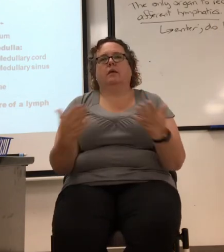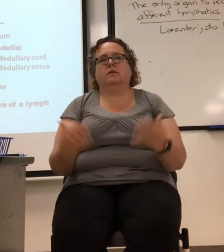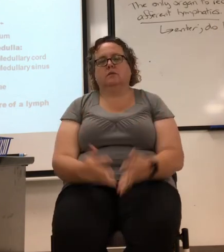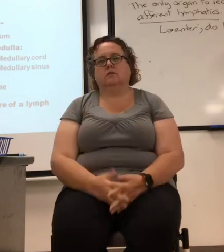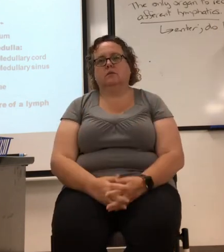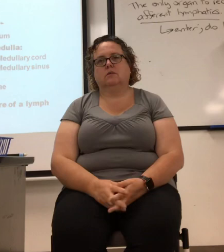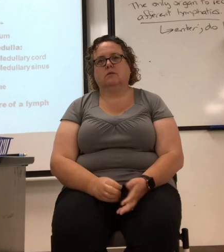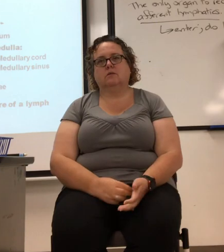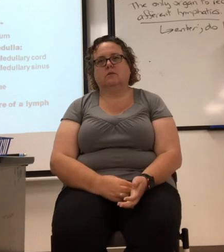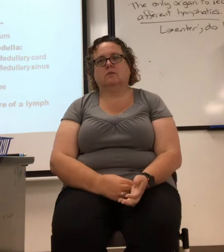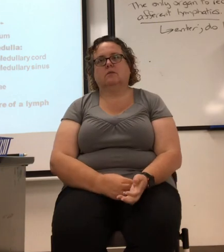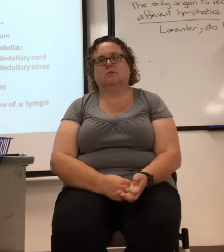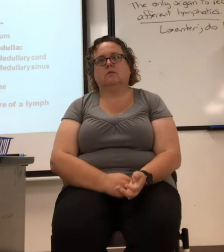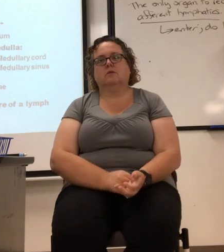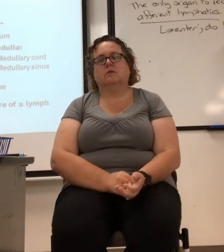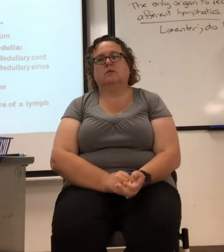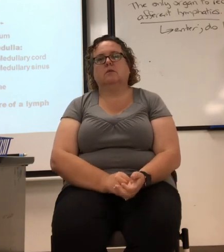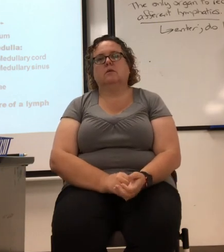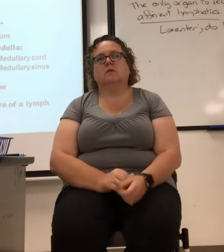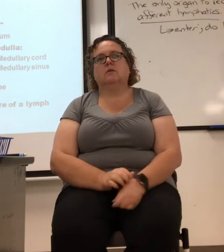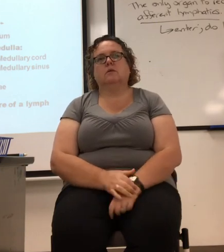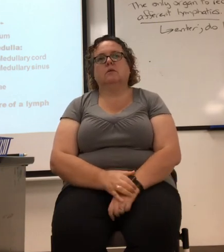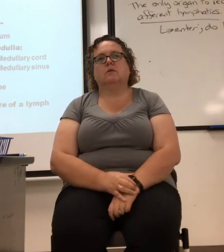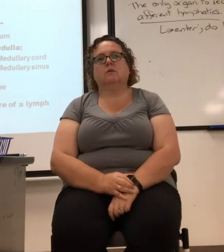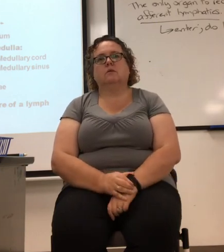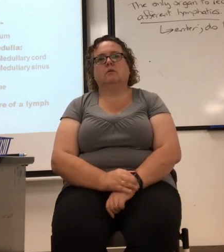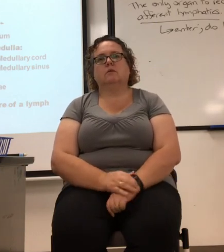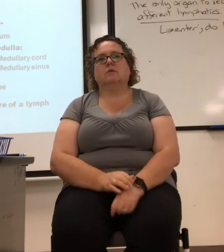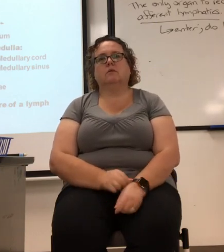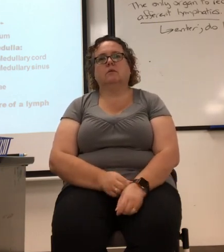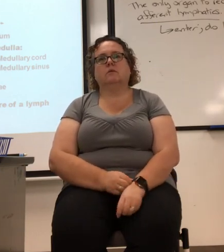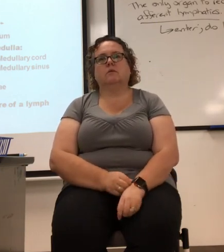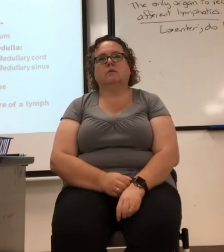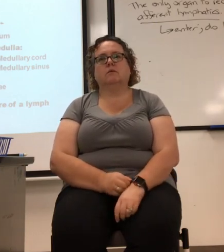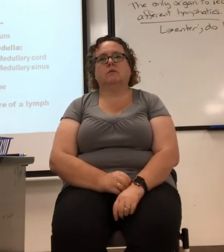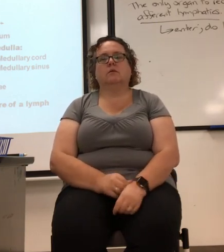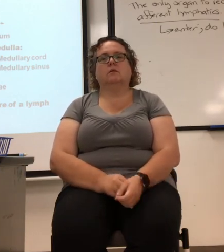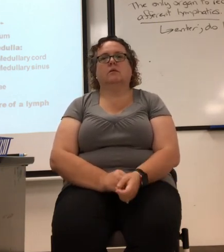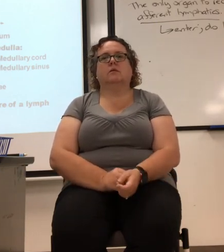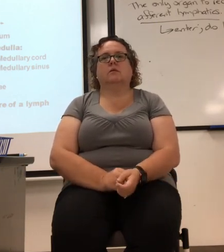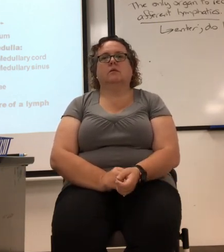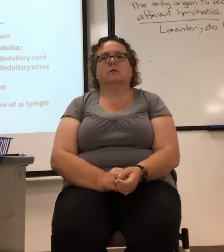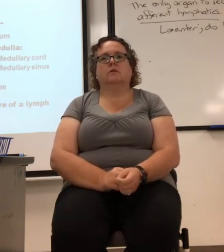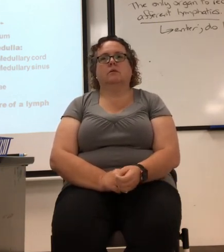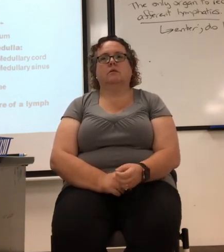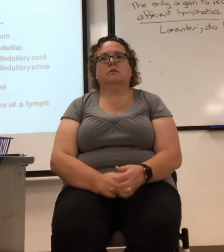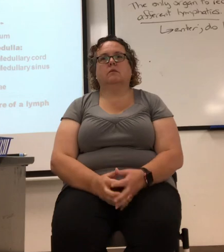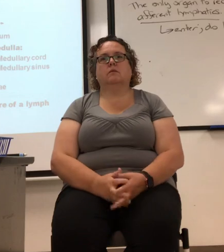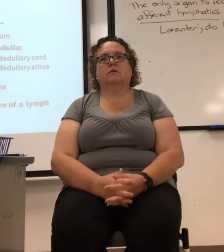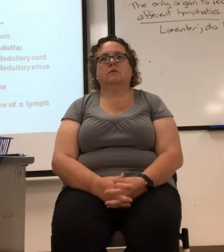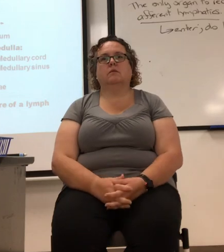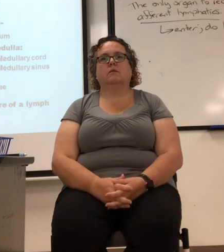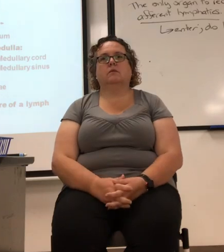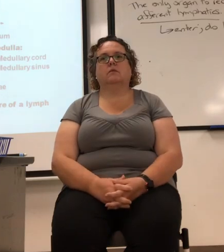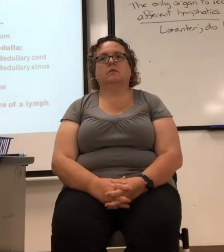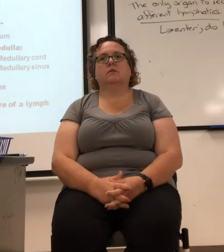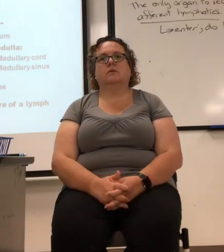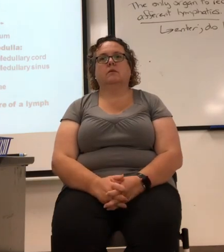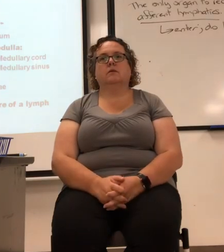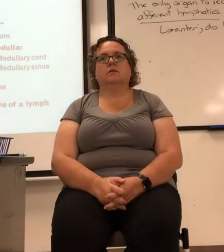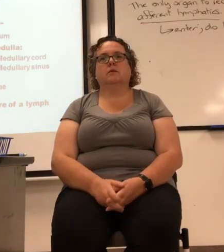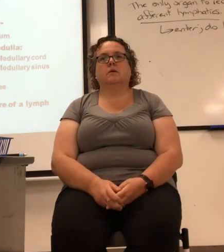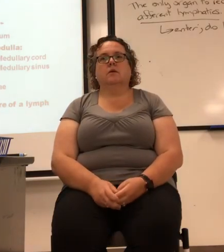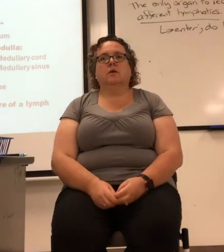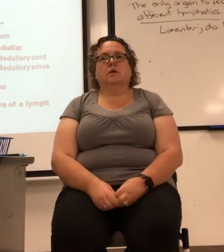things. You can go through the lymphoid follicle.